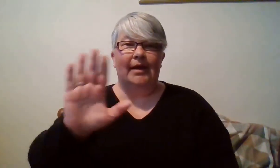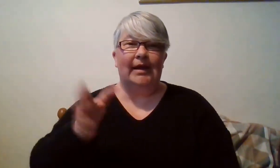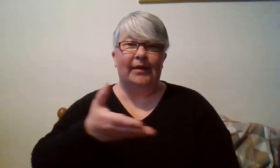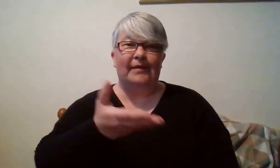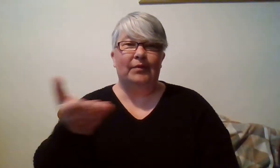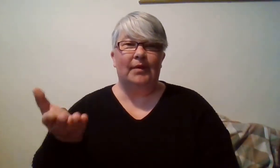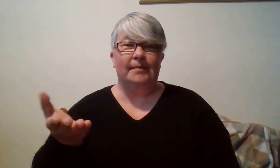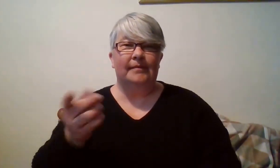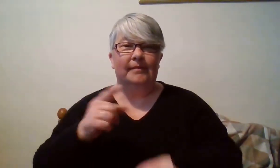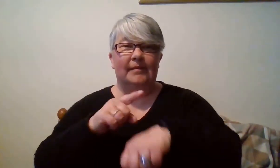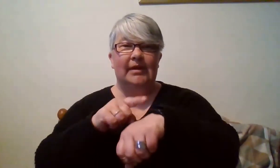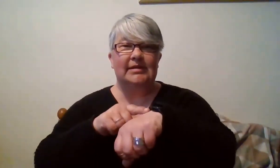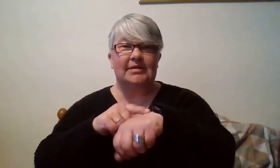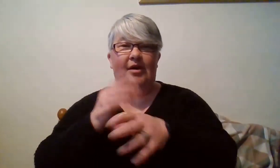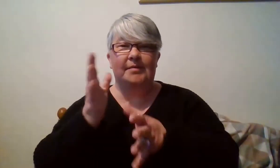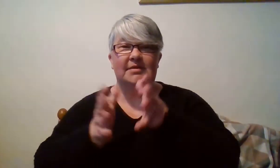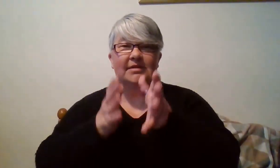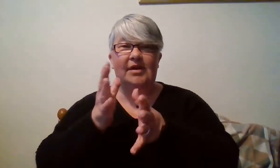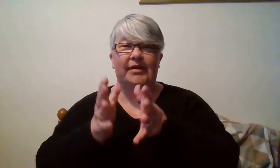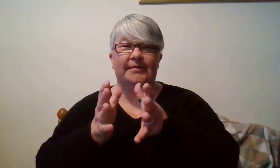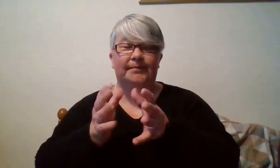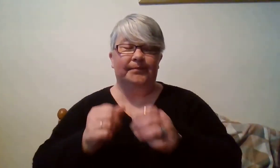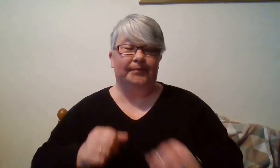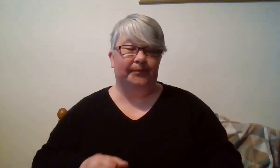Hello everyone, it's time to sign.